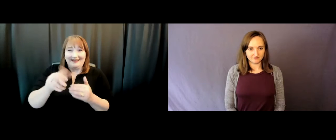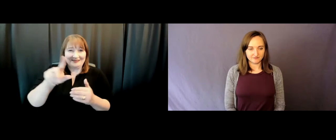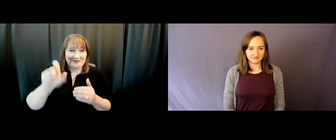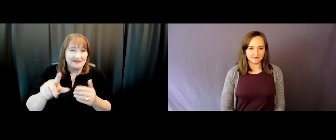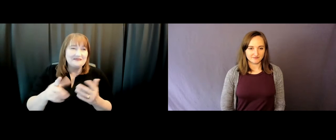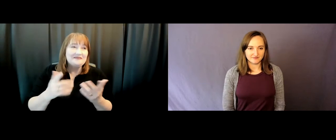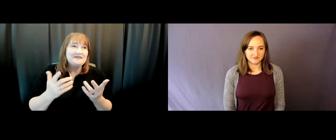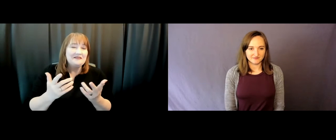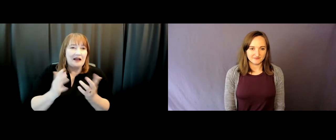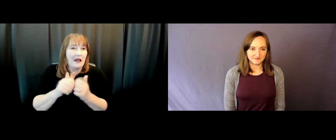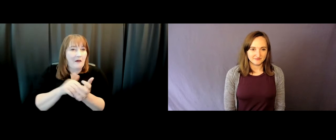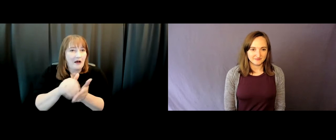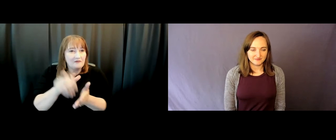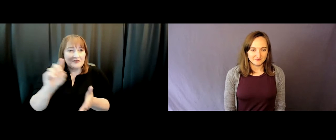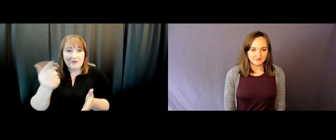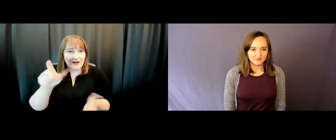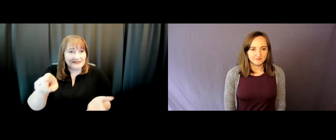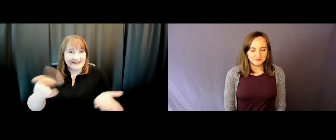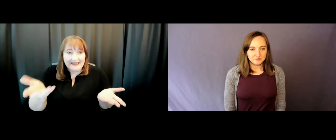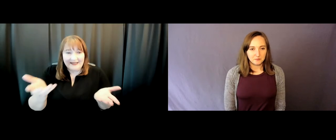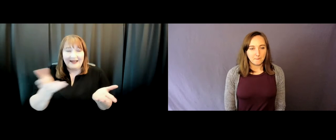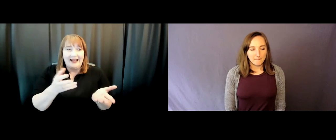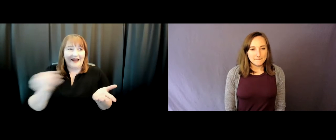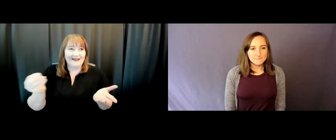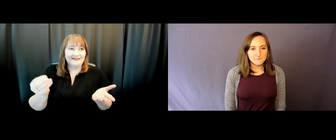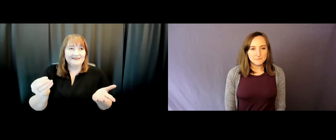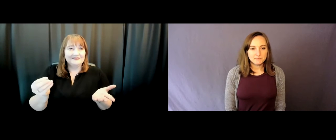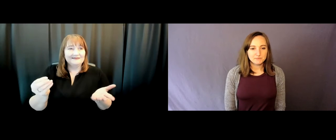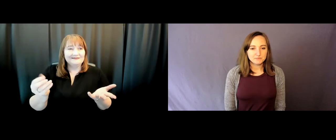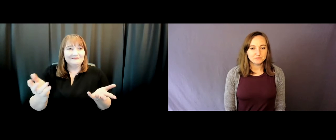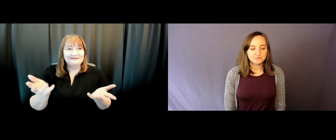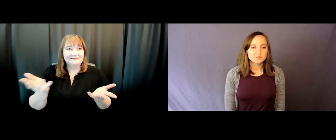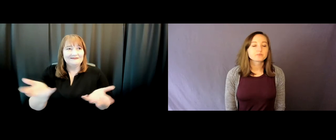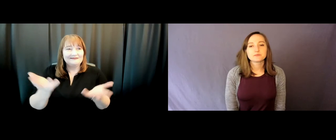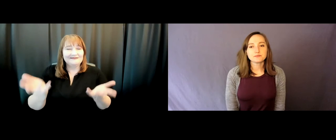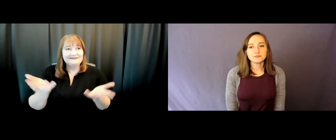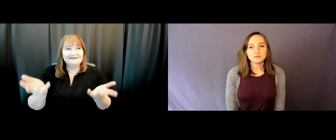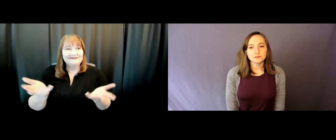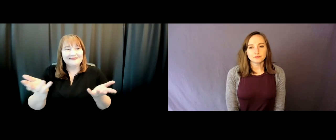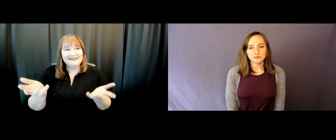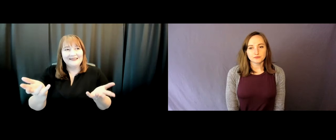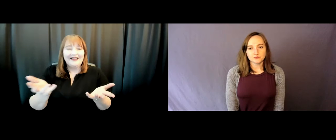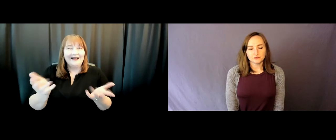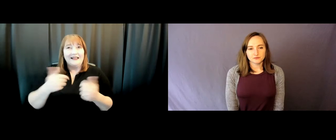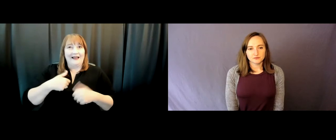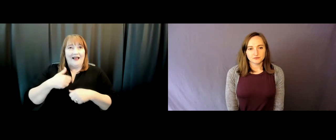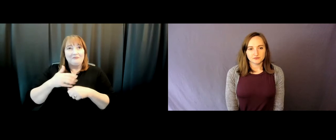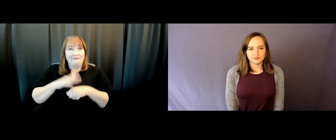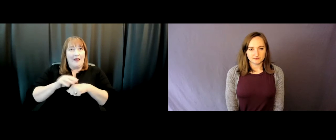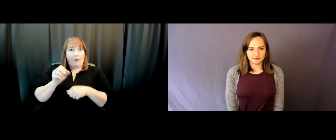often would dogs need it? And how as a pet owner, how could I